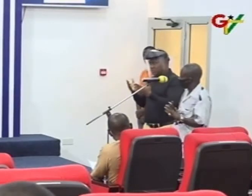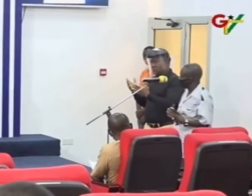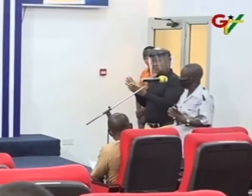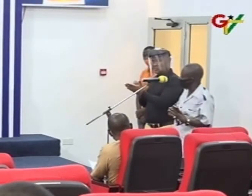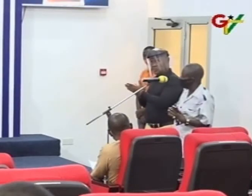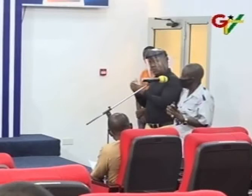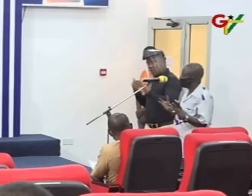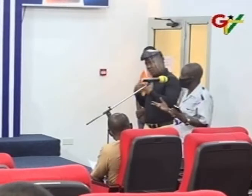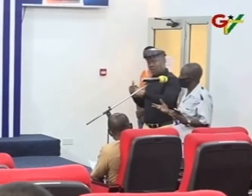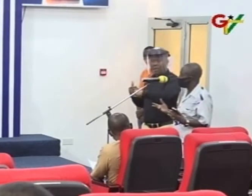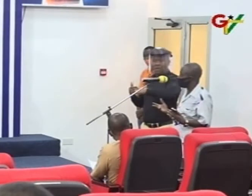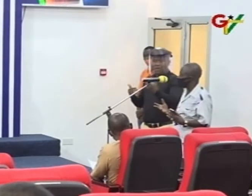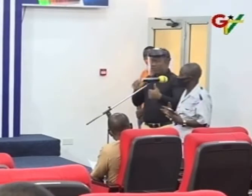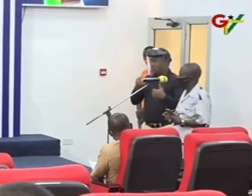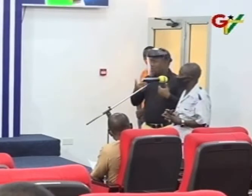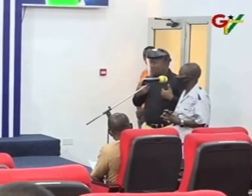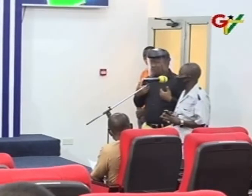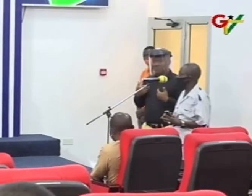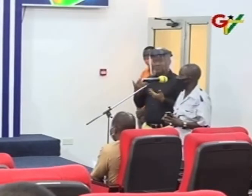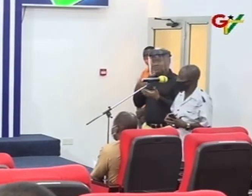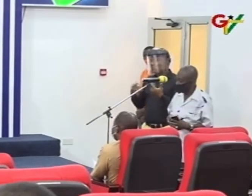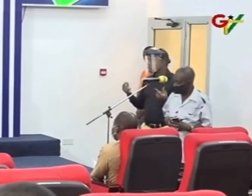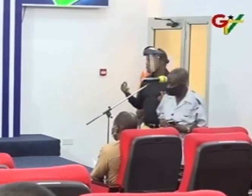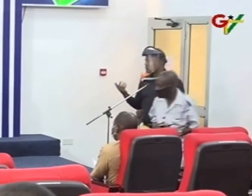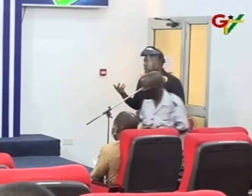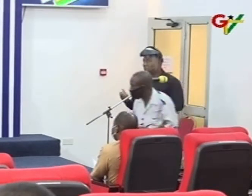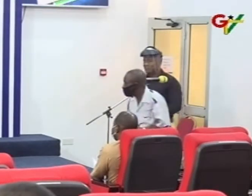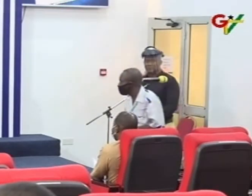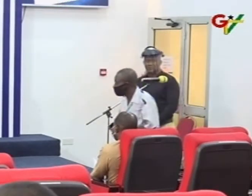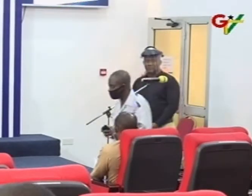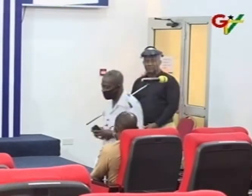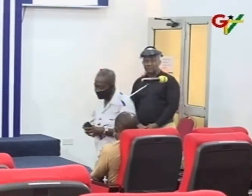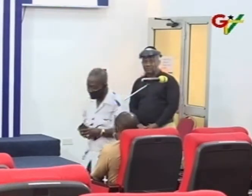Others have been gotten theirs. What is happening? Thank you. The distribution is ongoing.